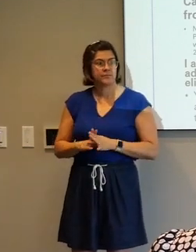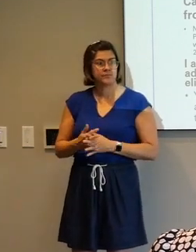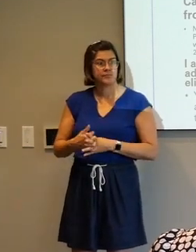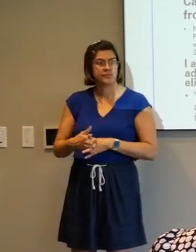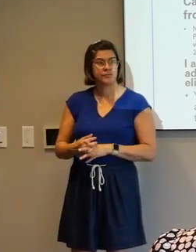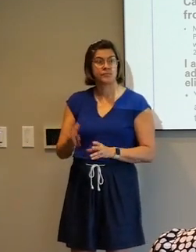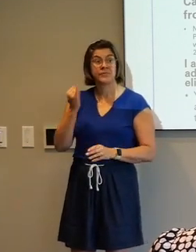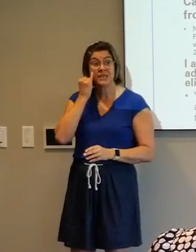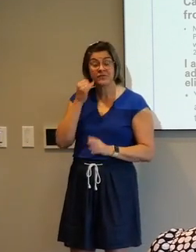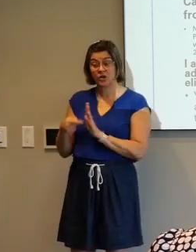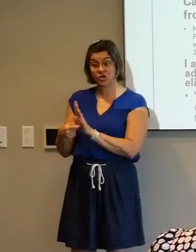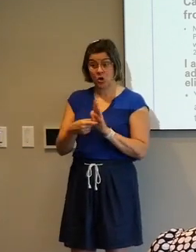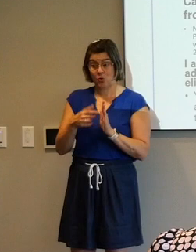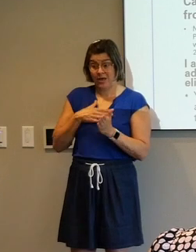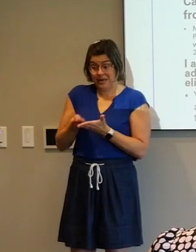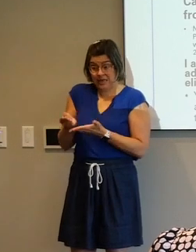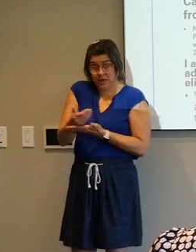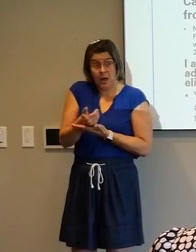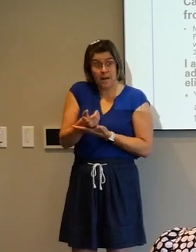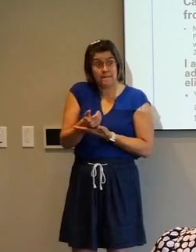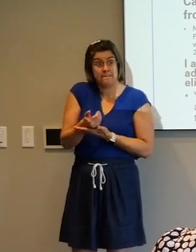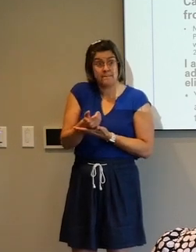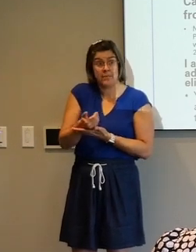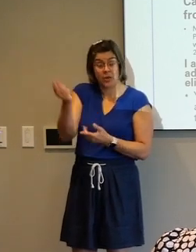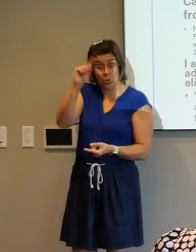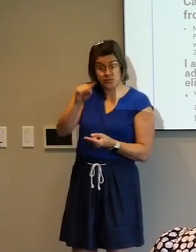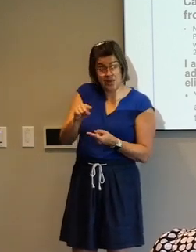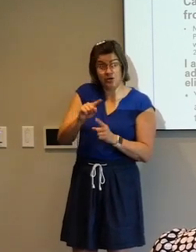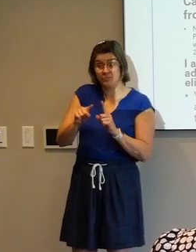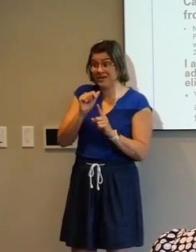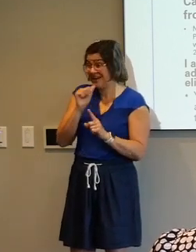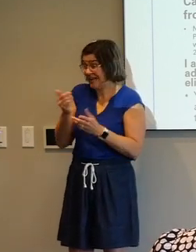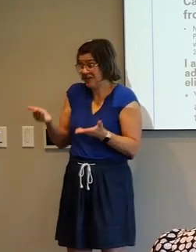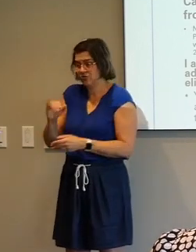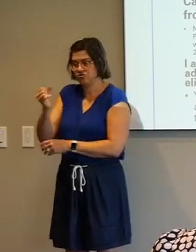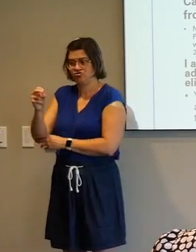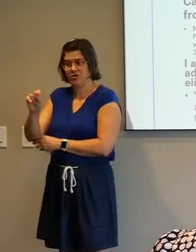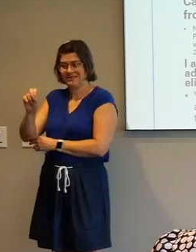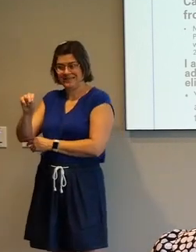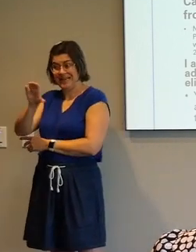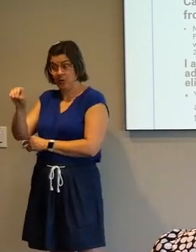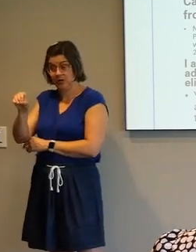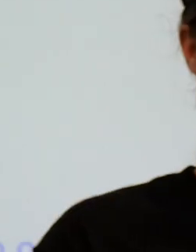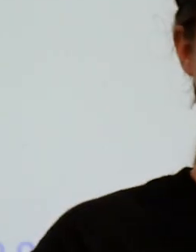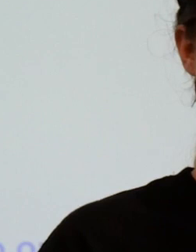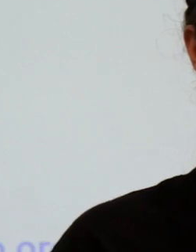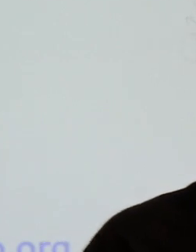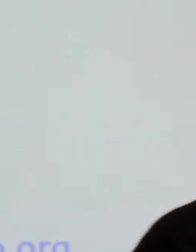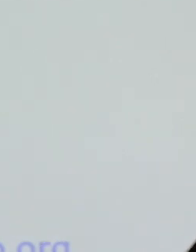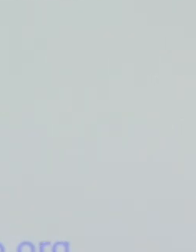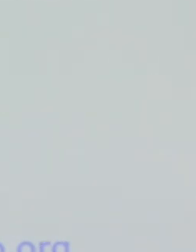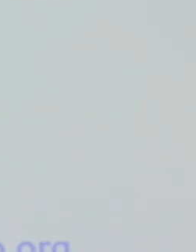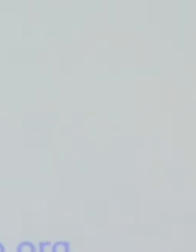If I show my income goes down, but not in Johnson County? So if you have... In other